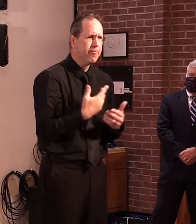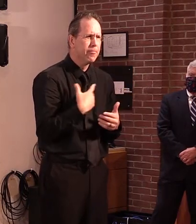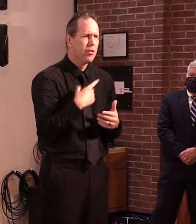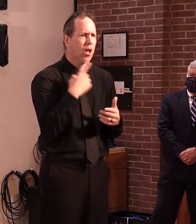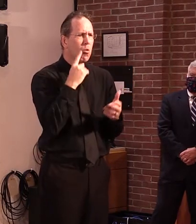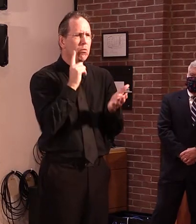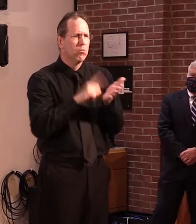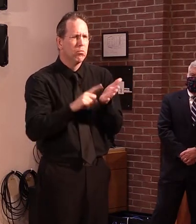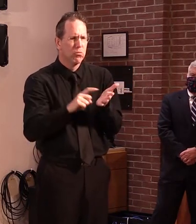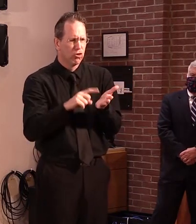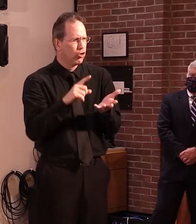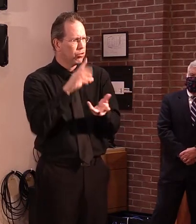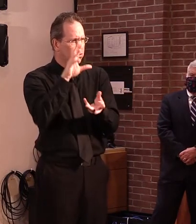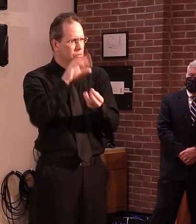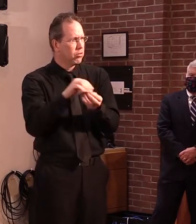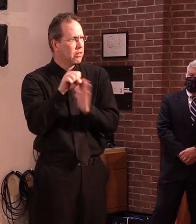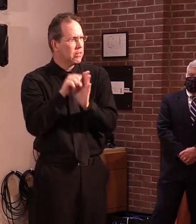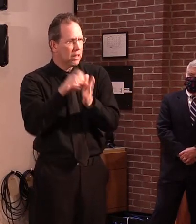said.